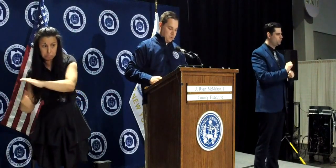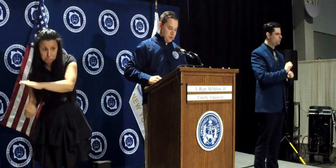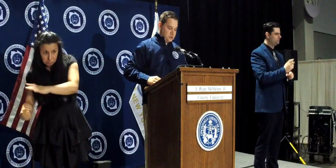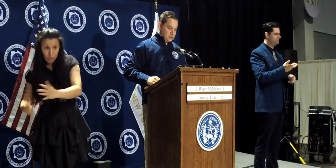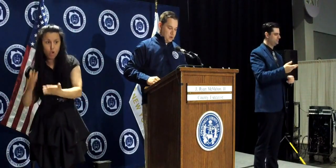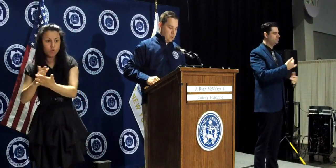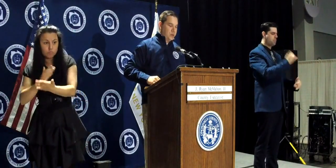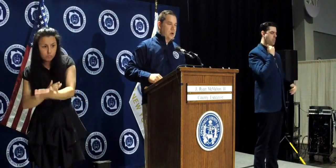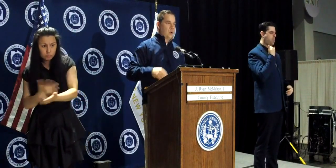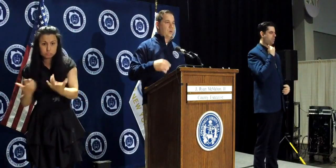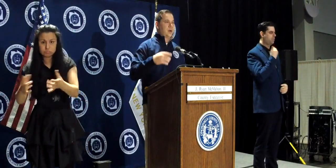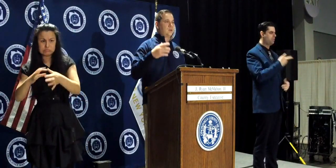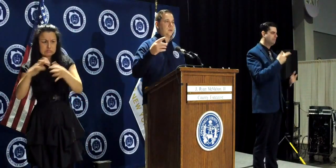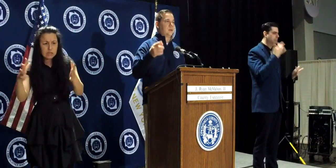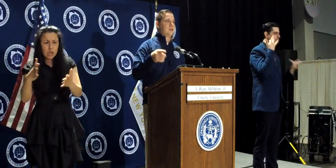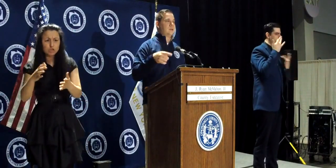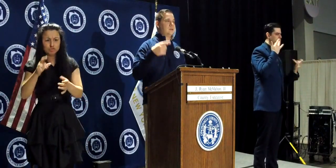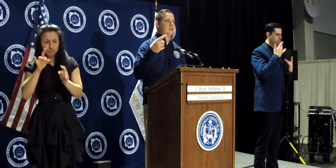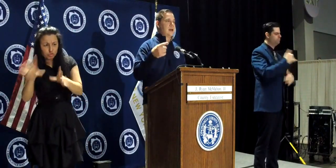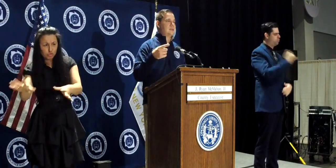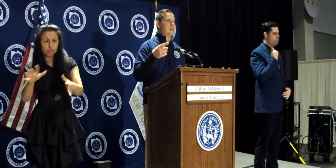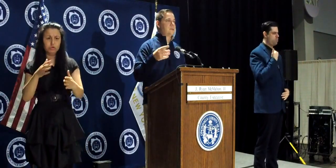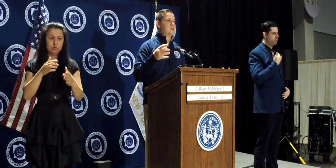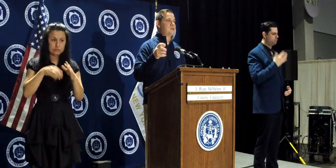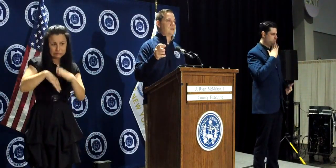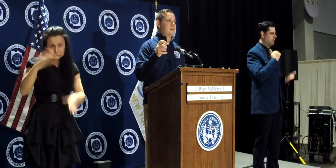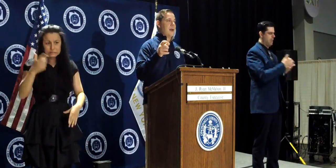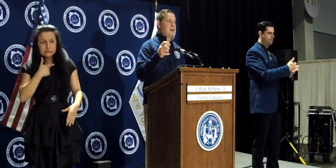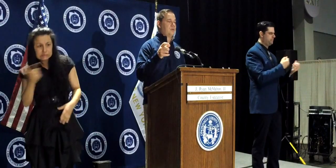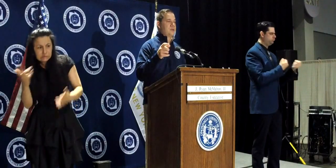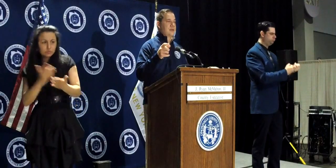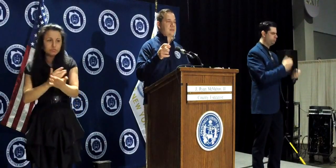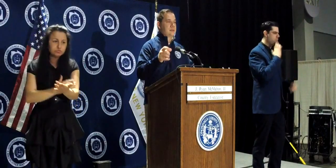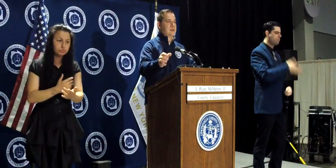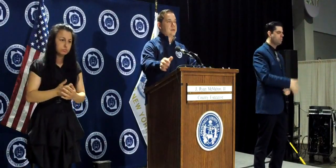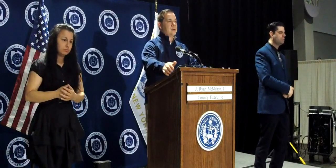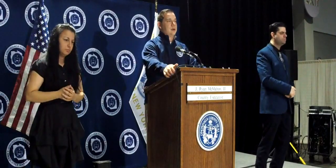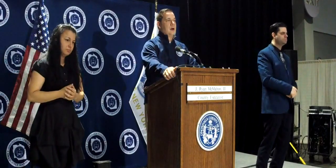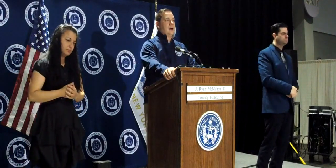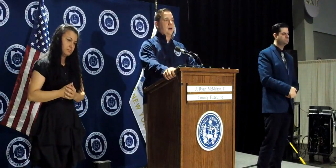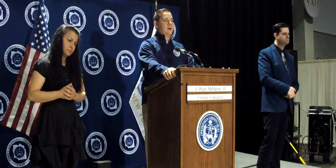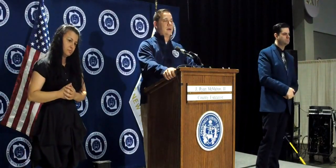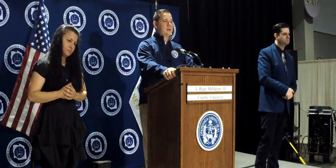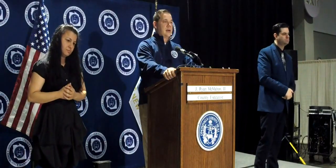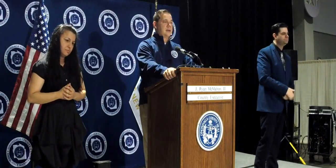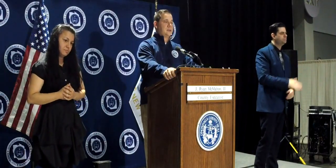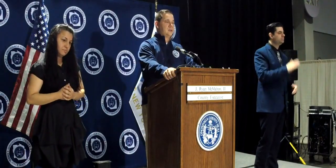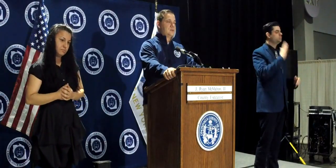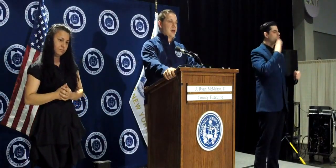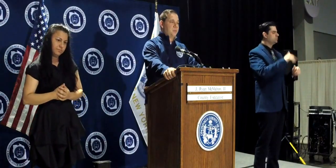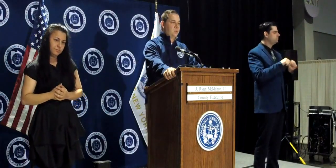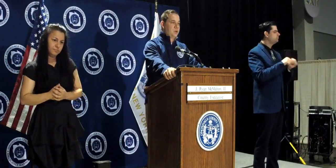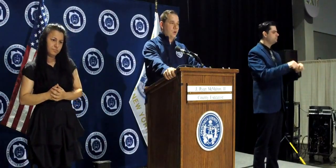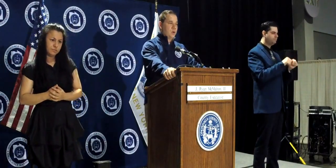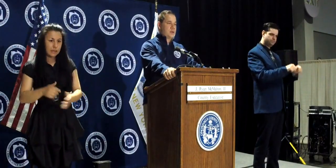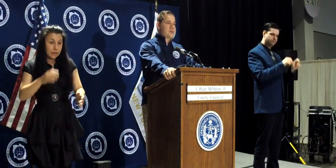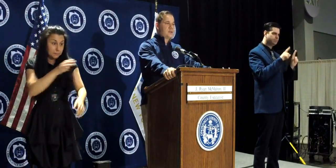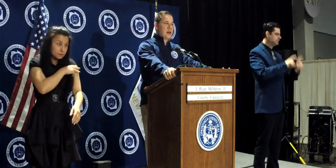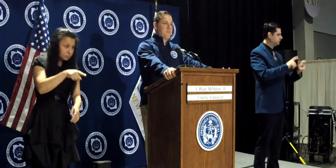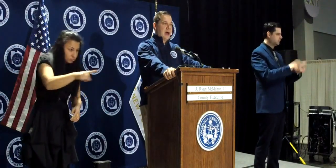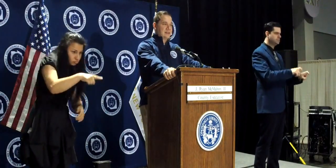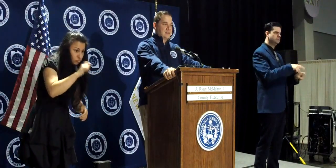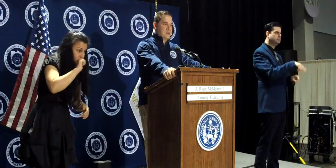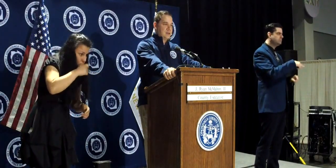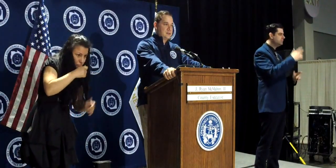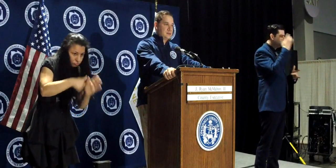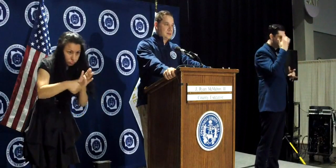the recoveries. We know as we continue to test, that means there's a demand for testing. As that continues to happen, we know we'll continue